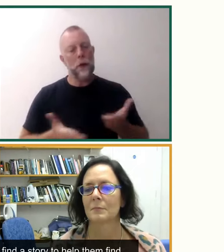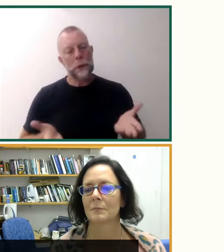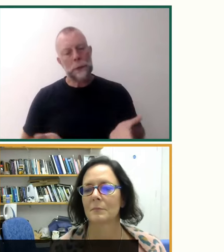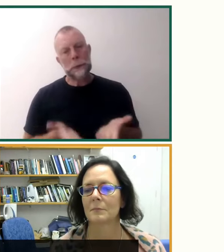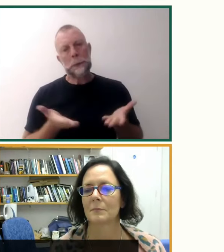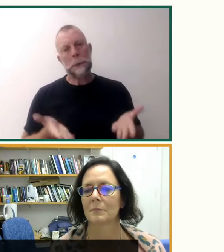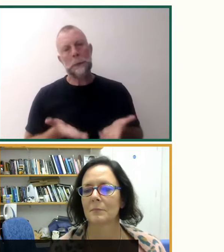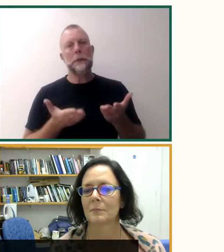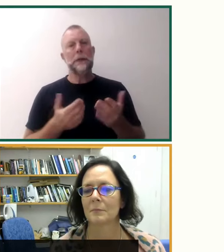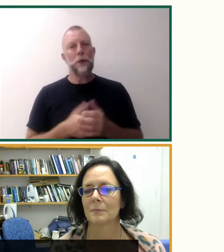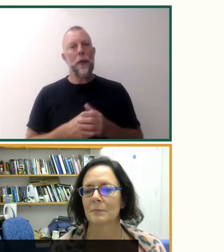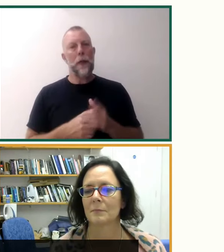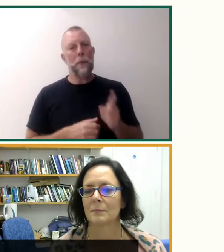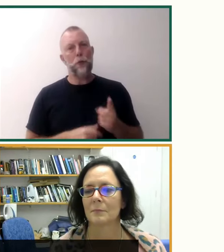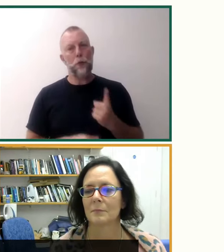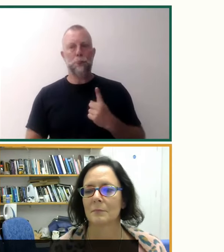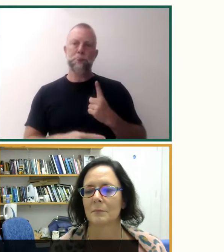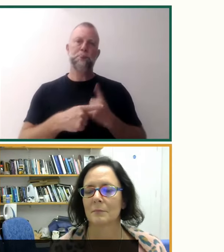that makes sense to them.